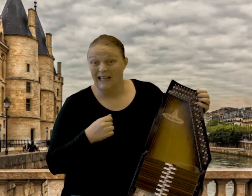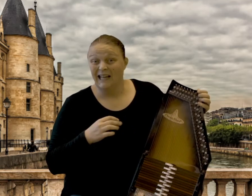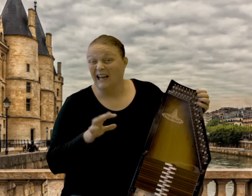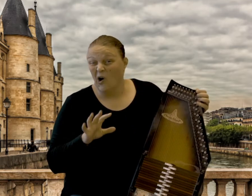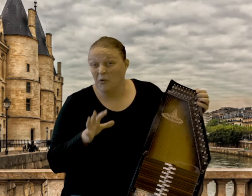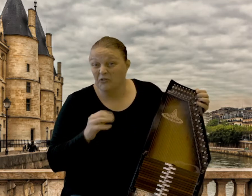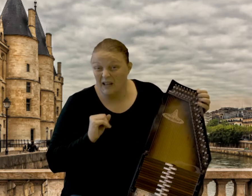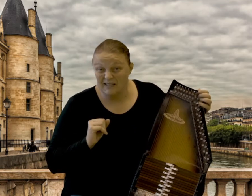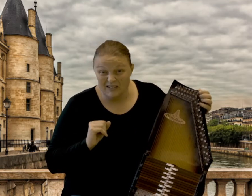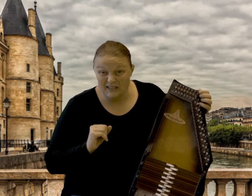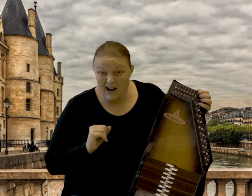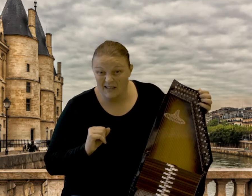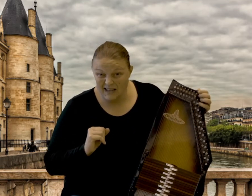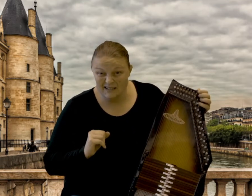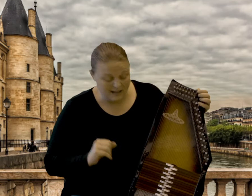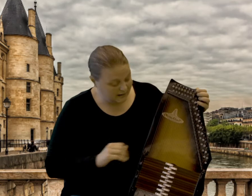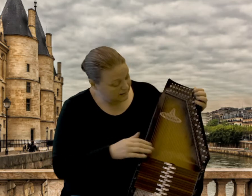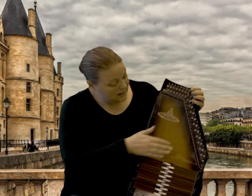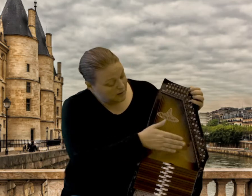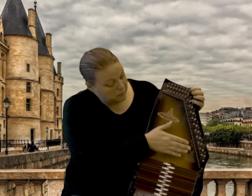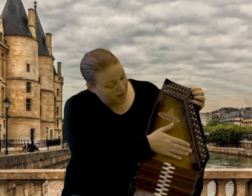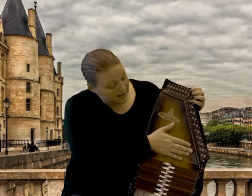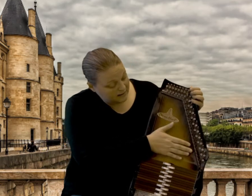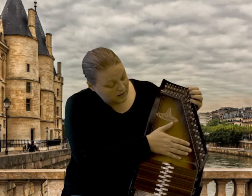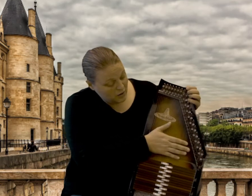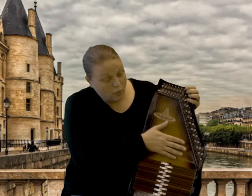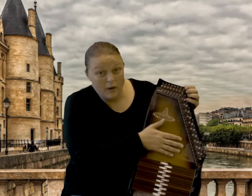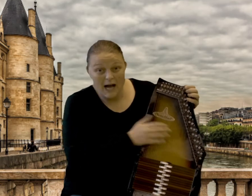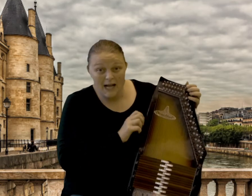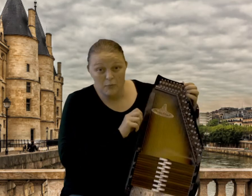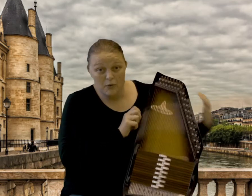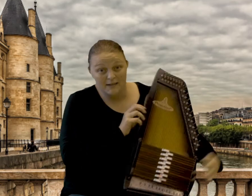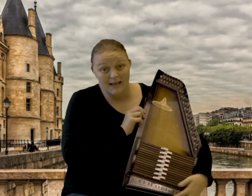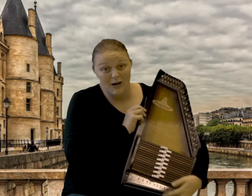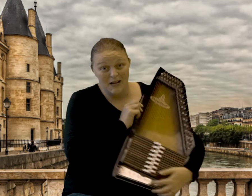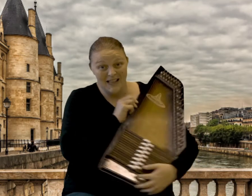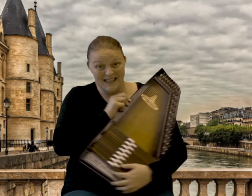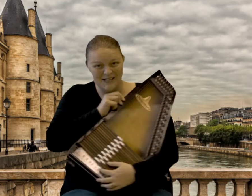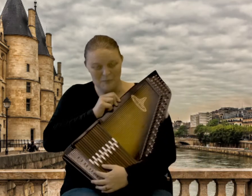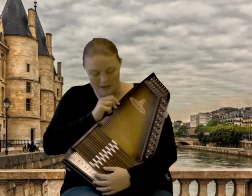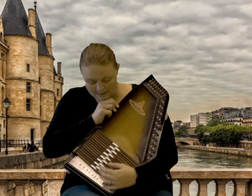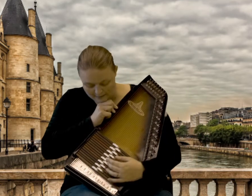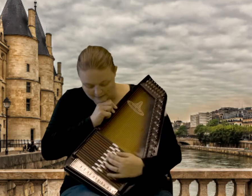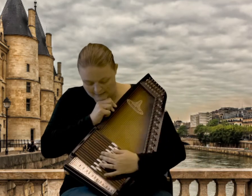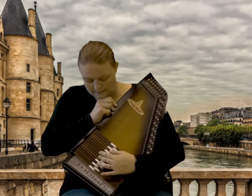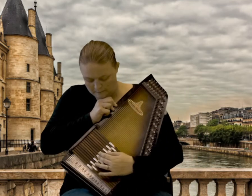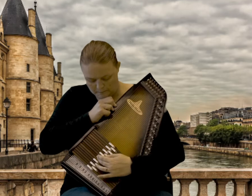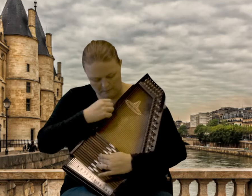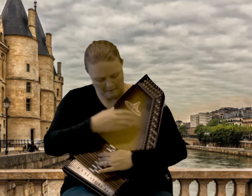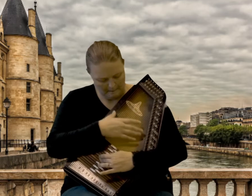it almost sounds a little scary, doesn't it? But when I press down these buttons,